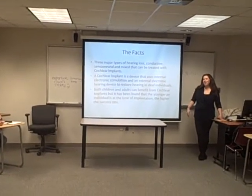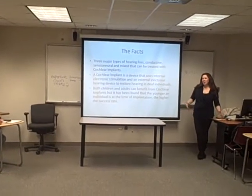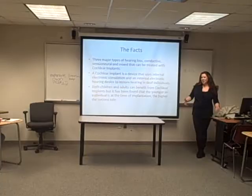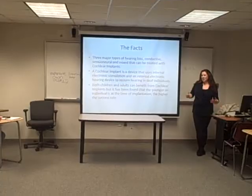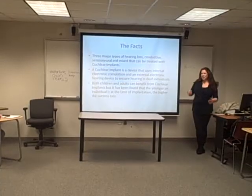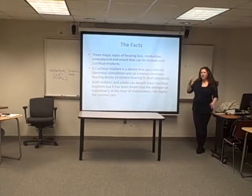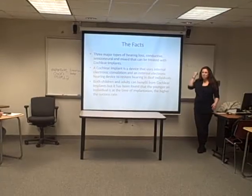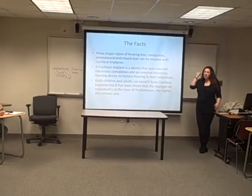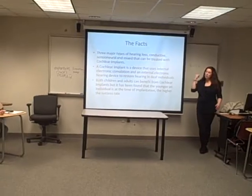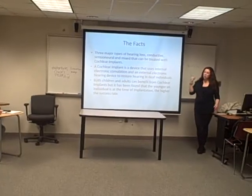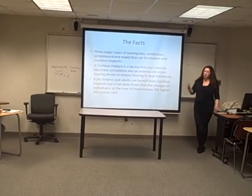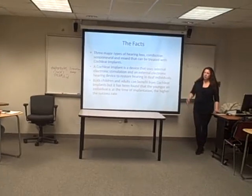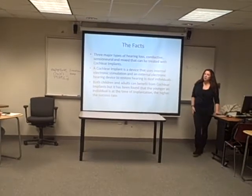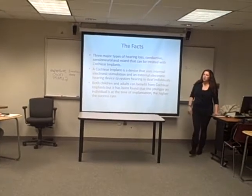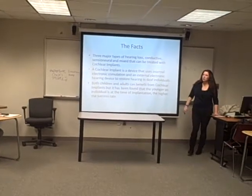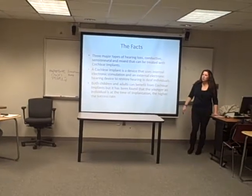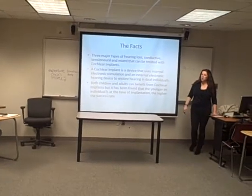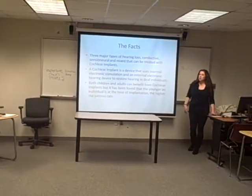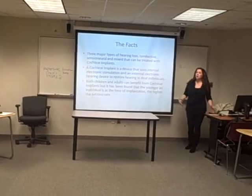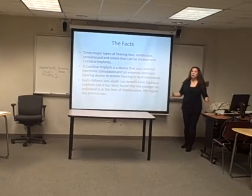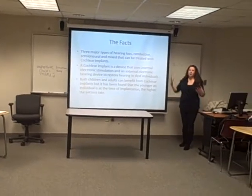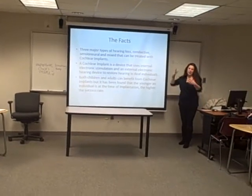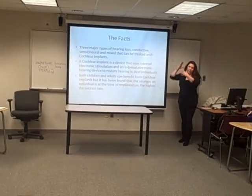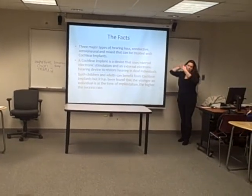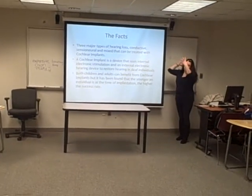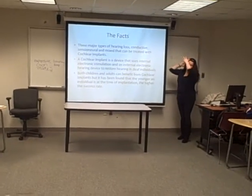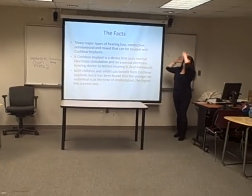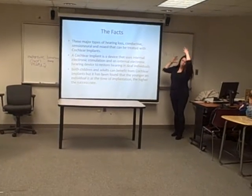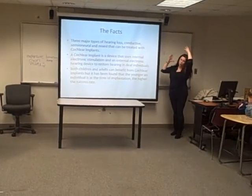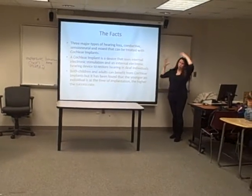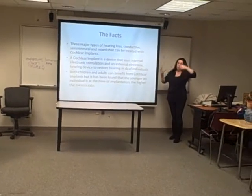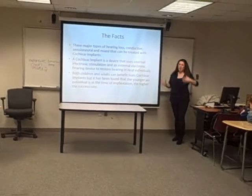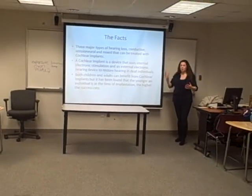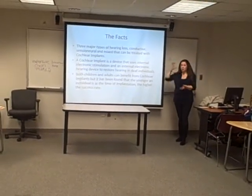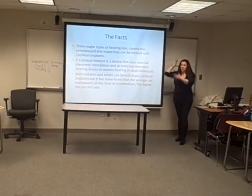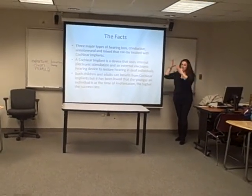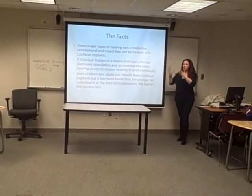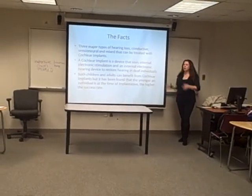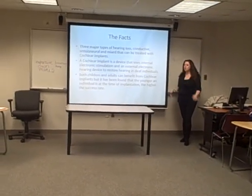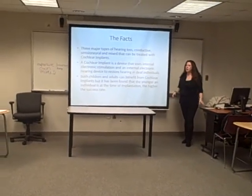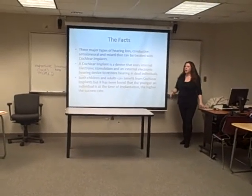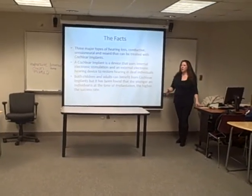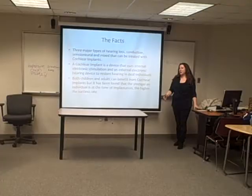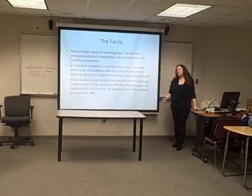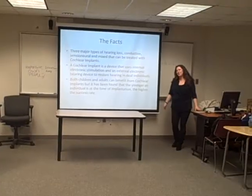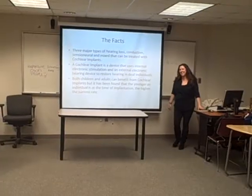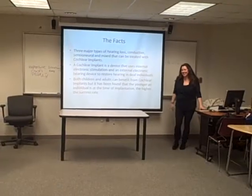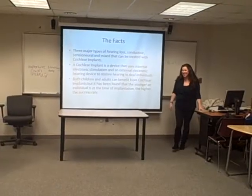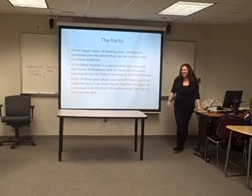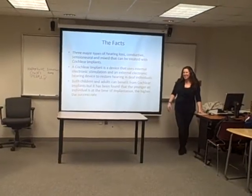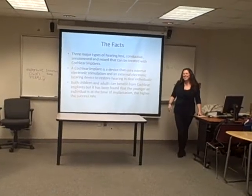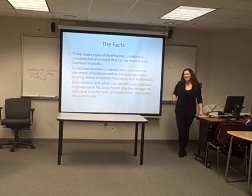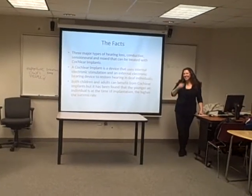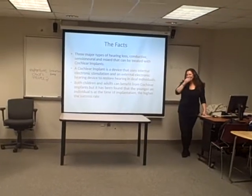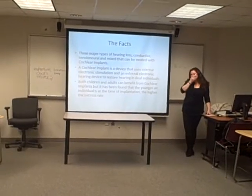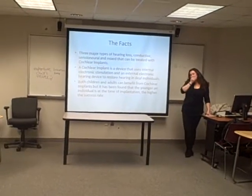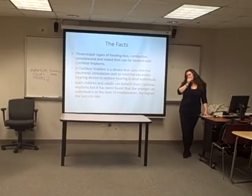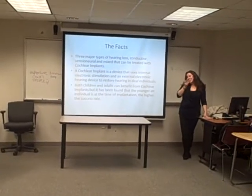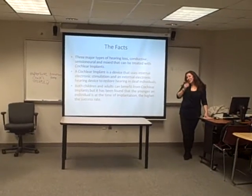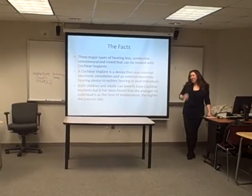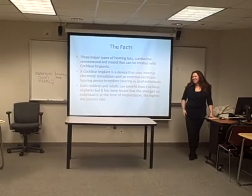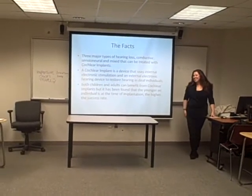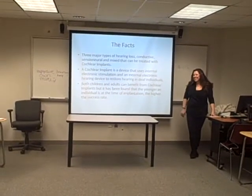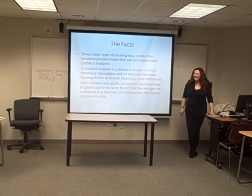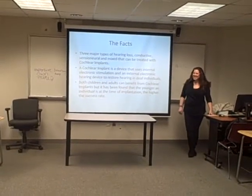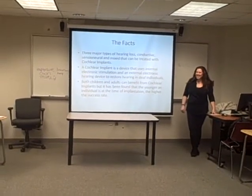it's not, they make a small incision, so it's not like, this huge, half your head is gone kind of thing,